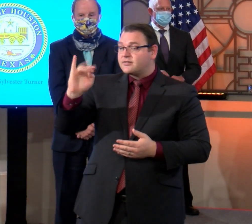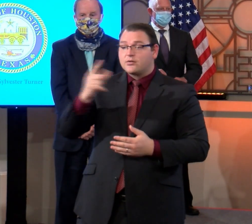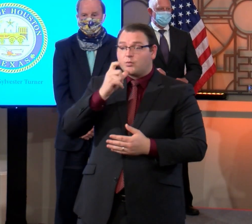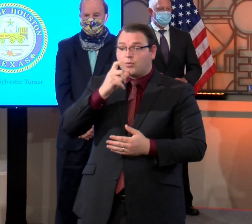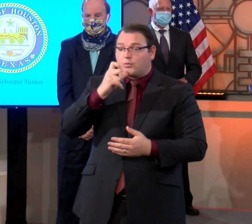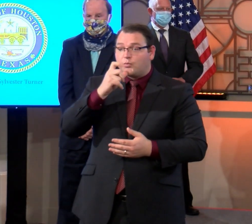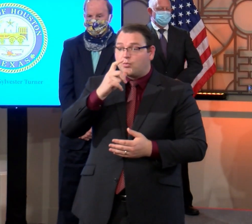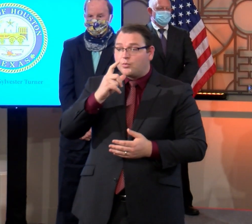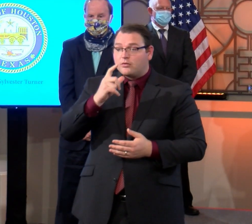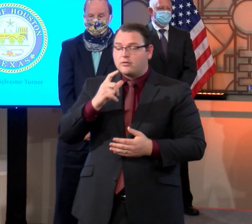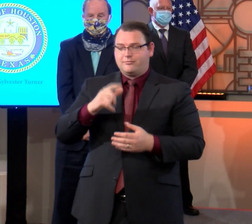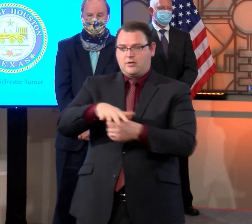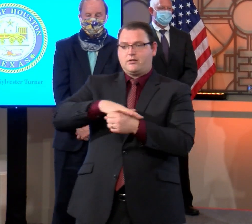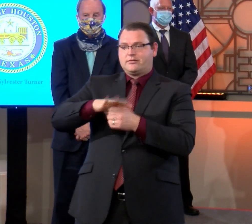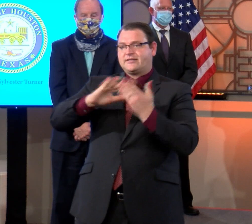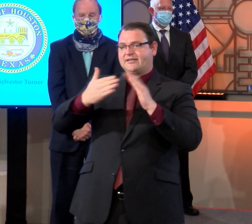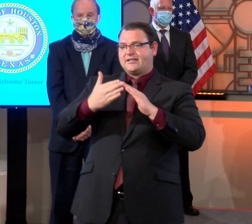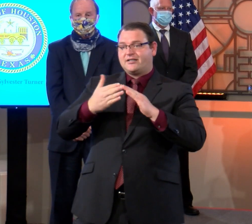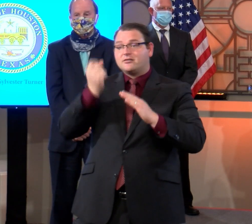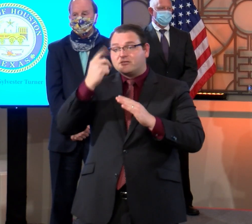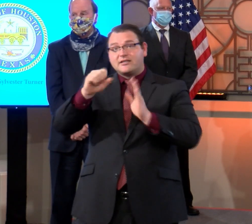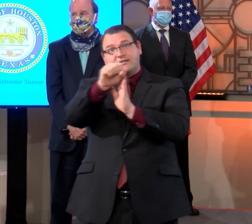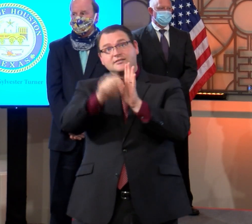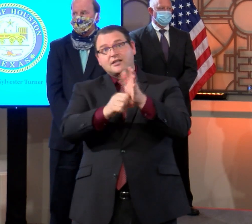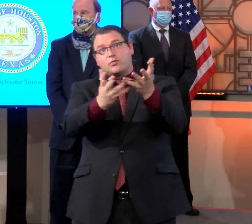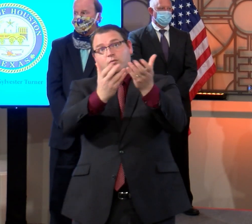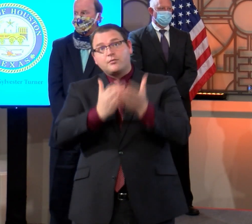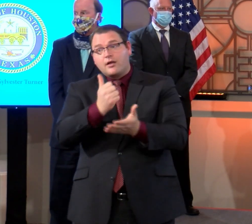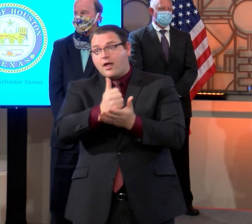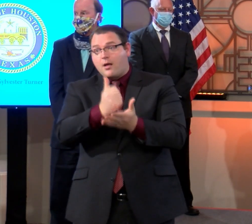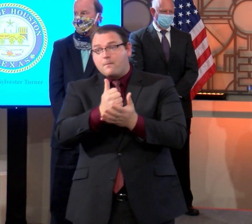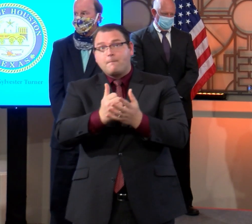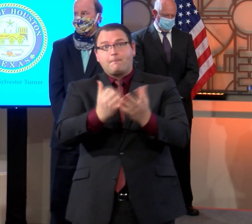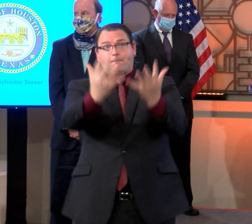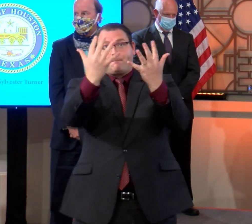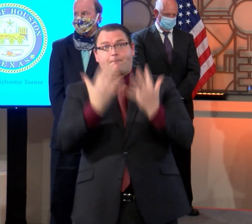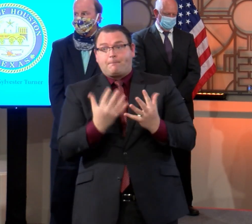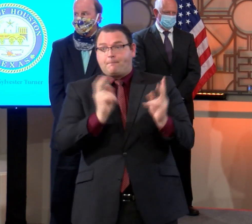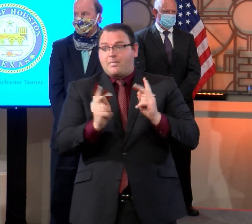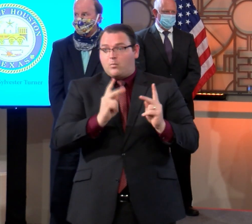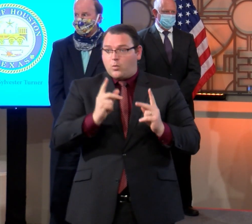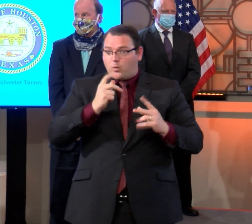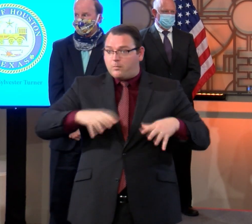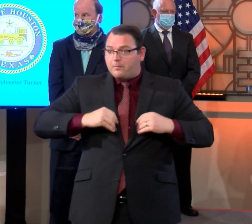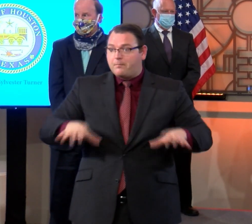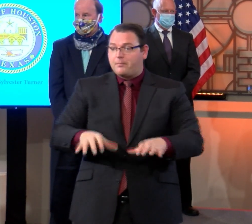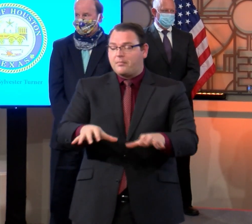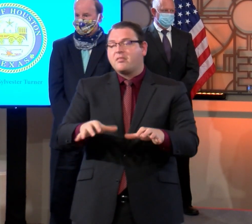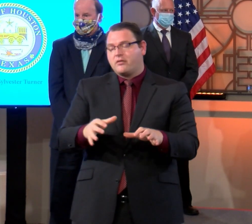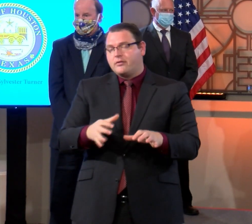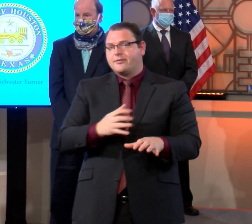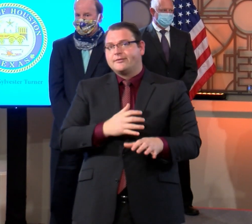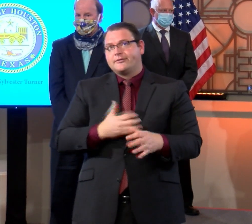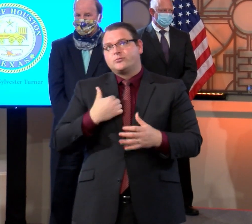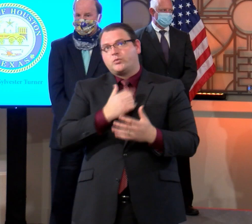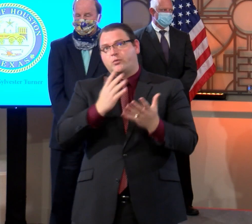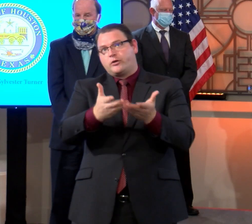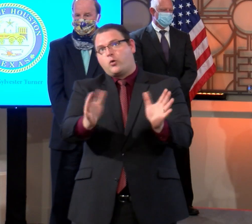or anyone else because contact tracing is very much labor intensive, and so many more resources. With respect